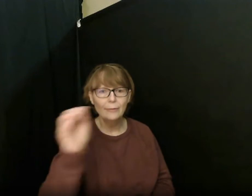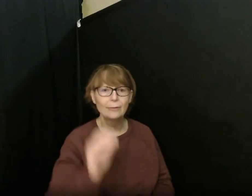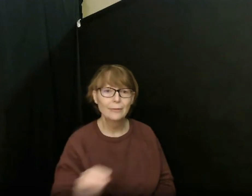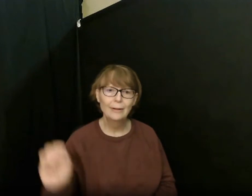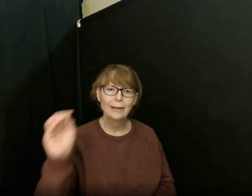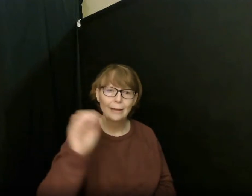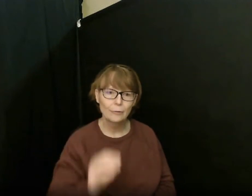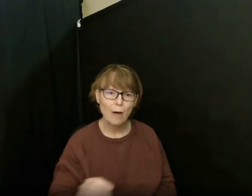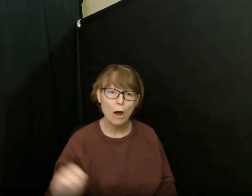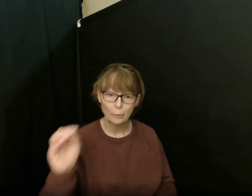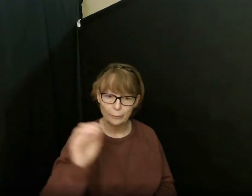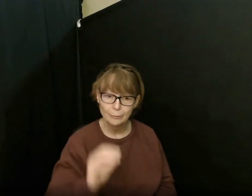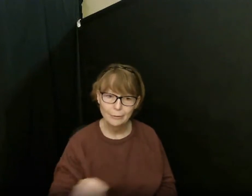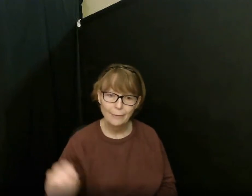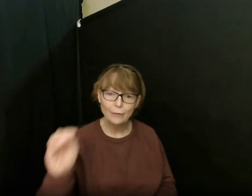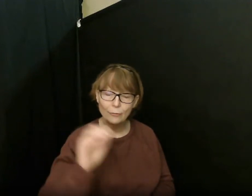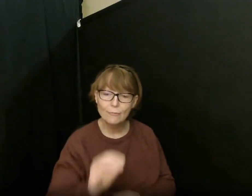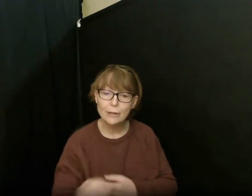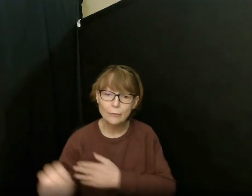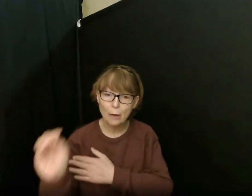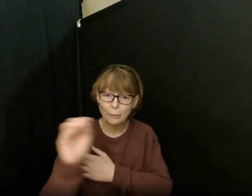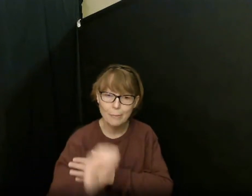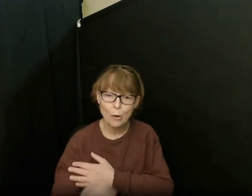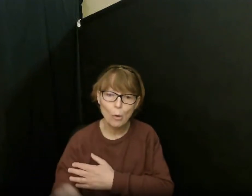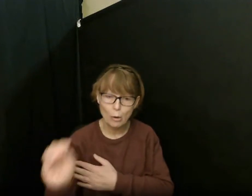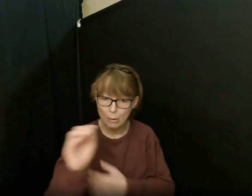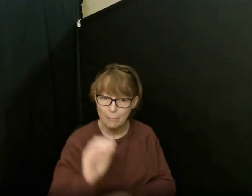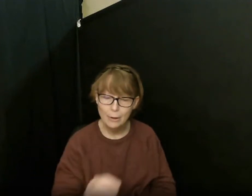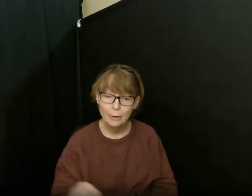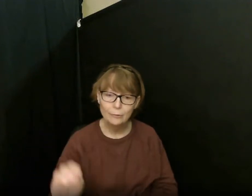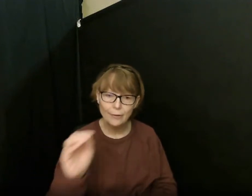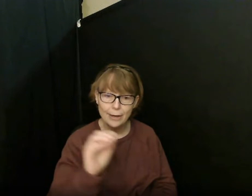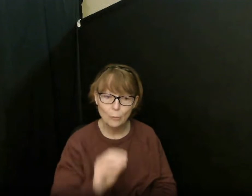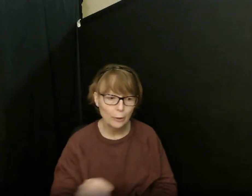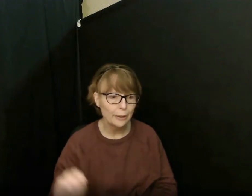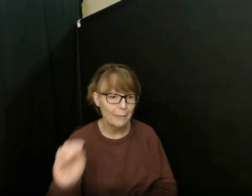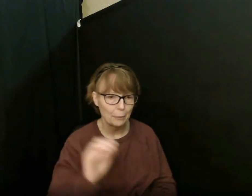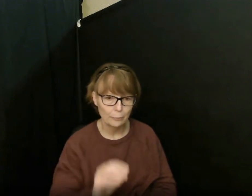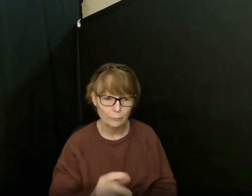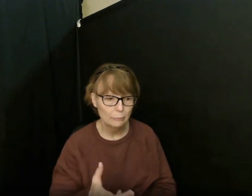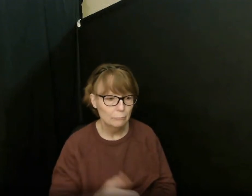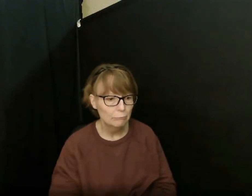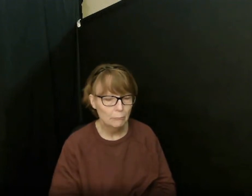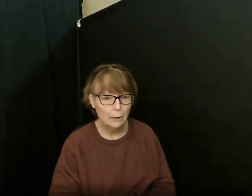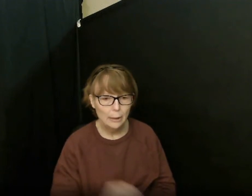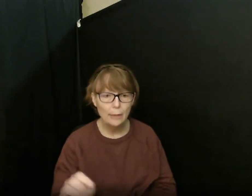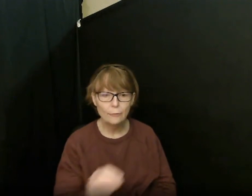this is awkward. That just feels awkward to my whole arm to sign Oregon backwards. Yeah. And